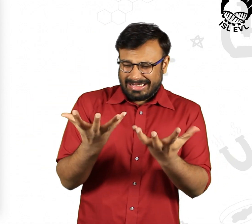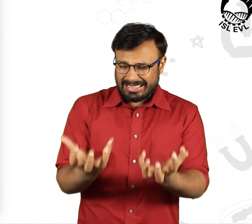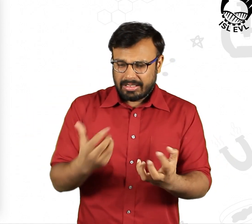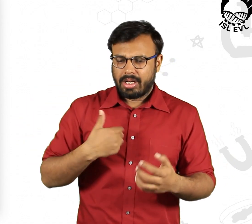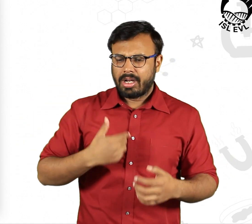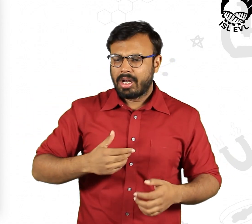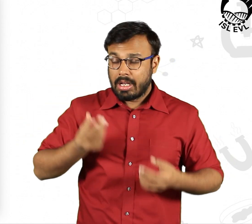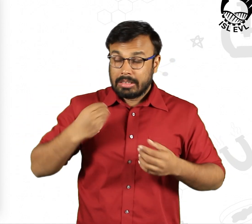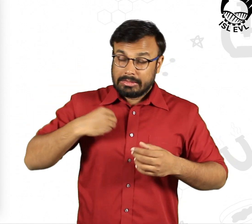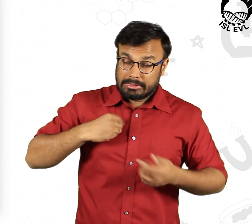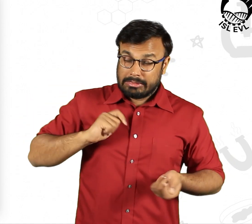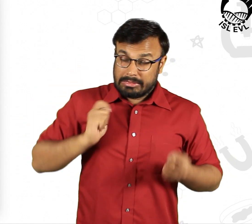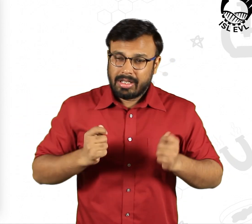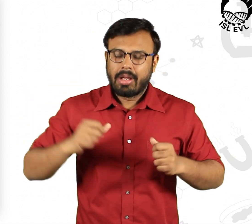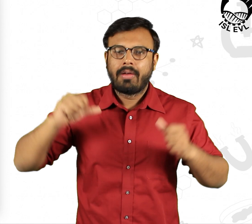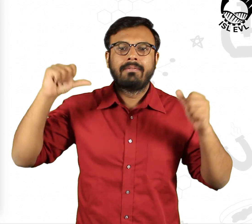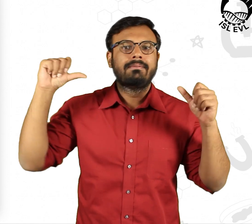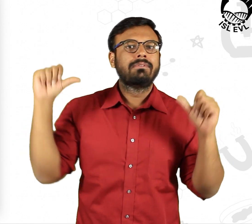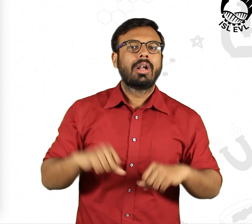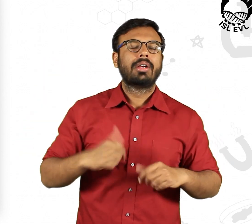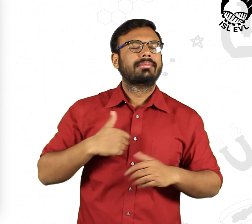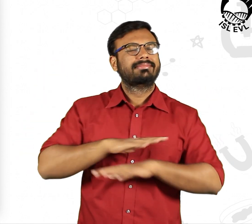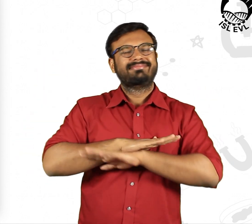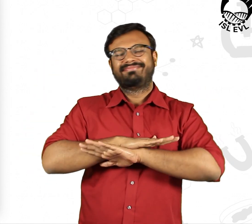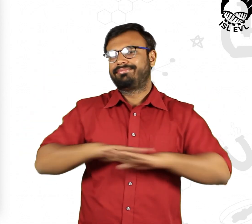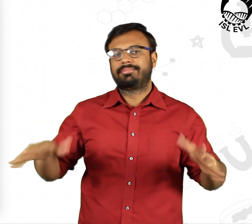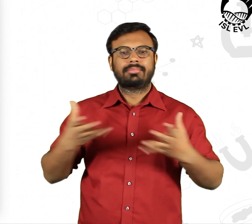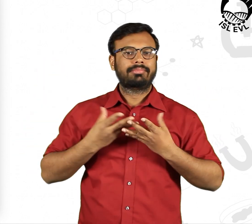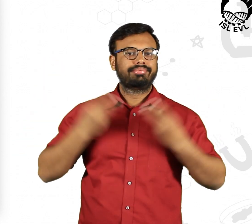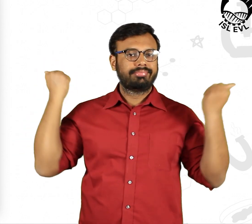or they do not tolerate drought,